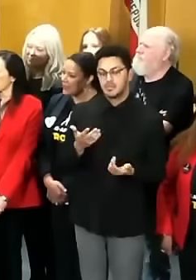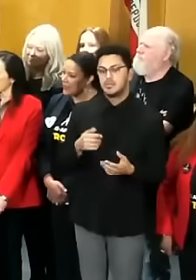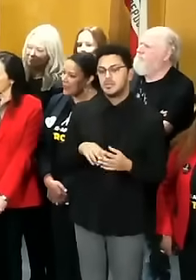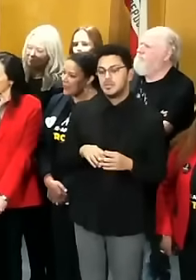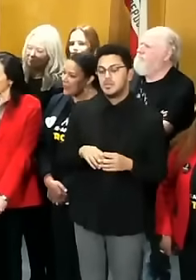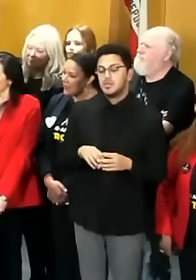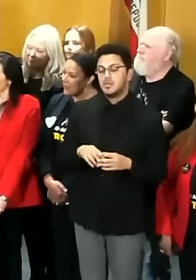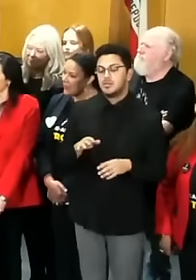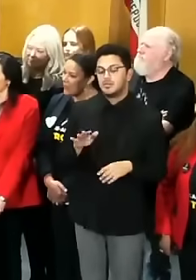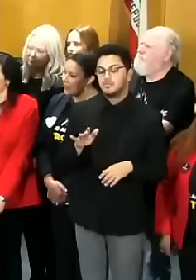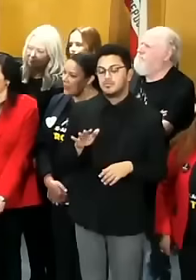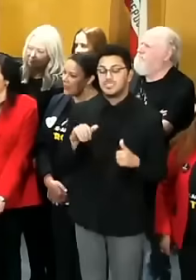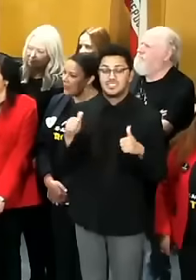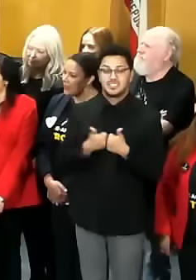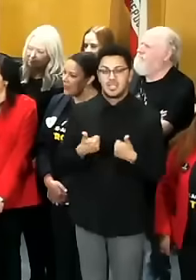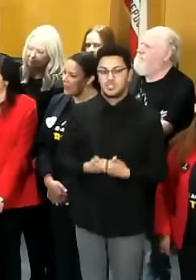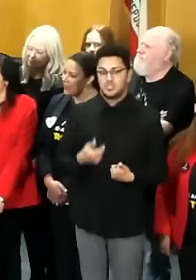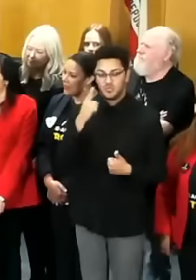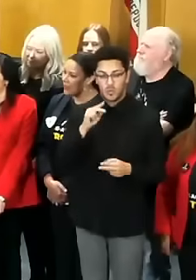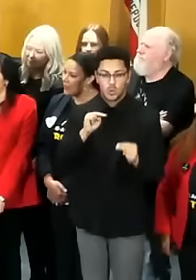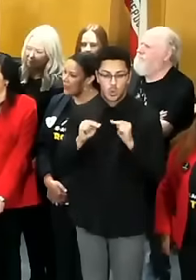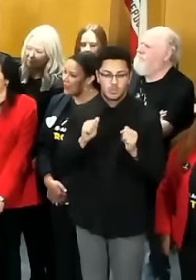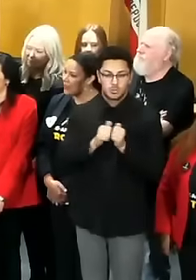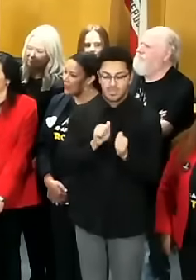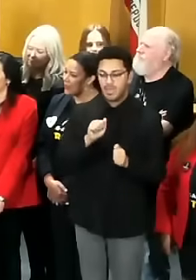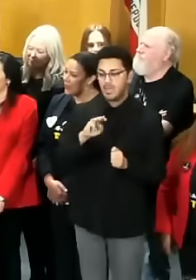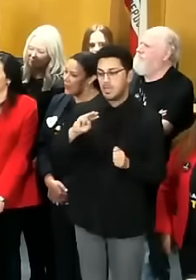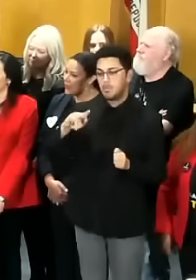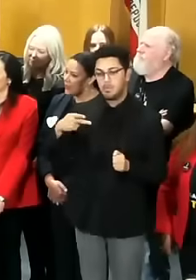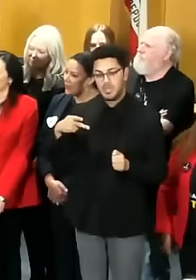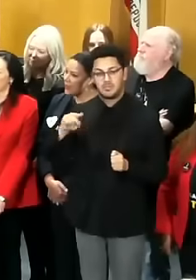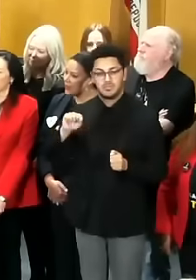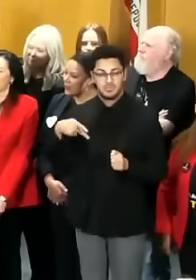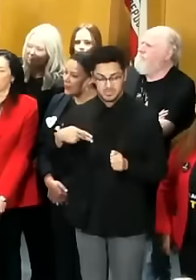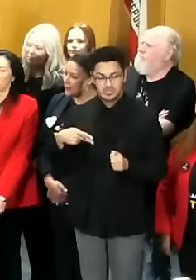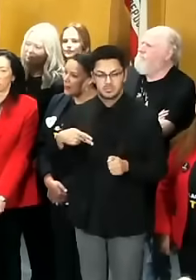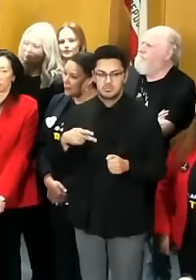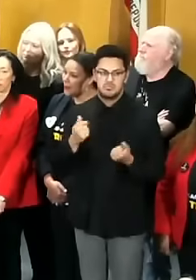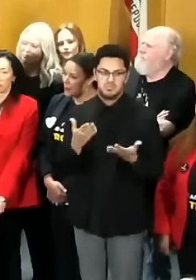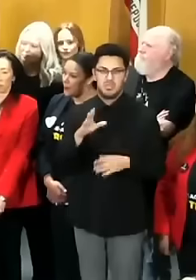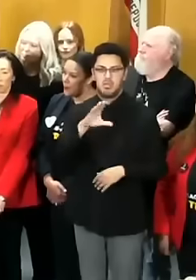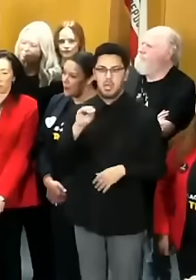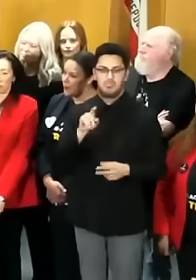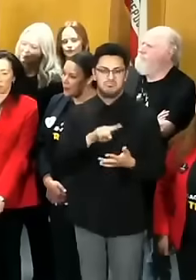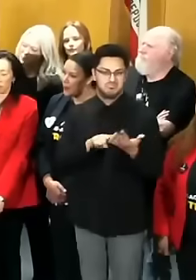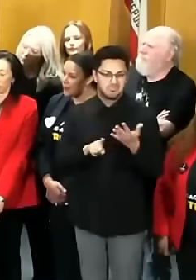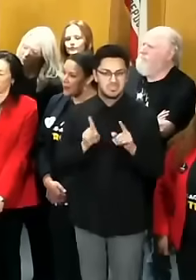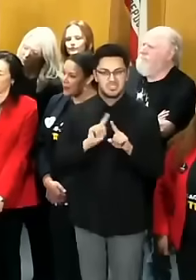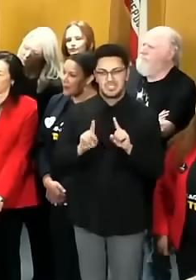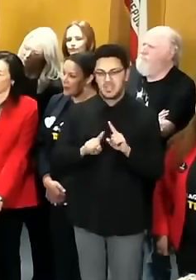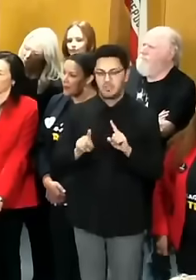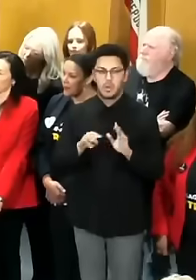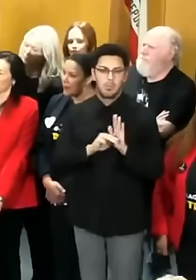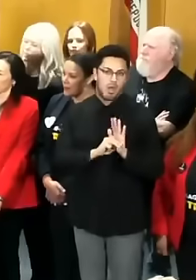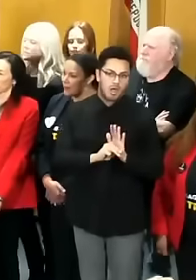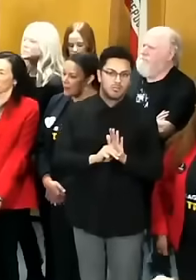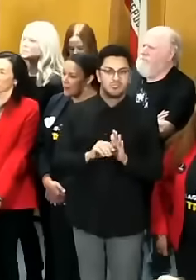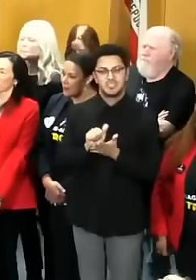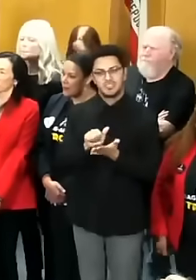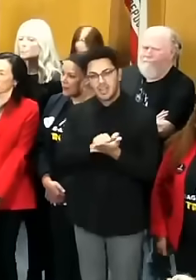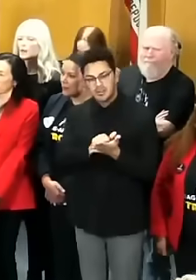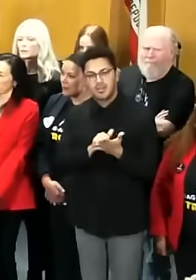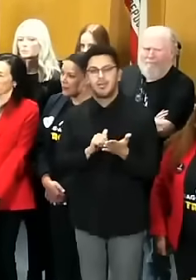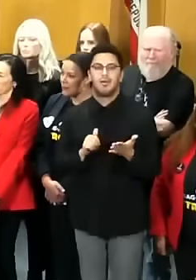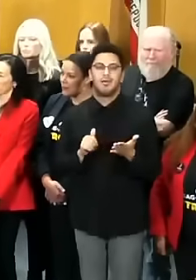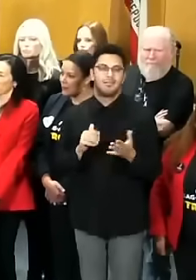the challenges of negotiating with the AMPTP because you have so many companies with differing models, agendas. Obviously, you've seen